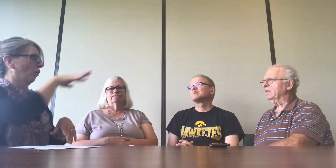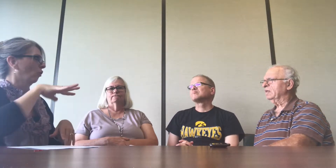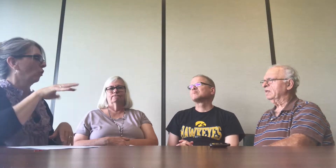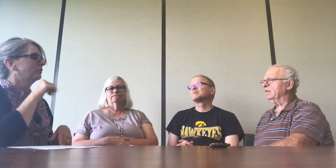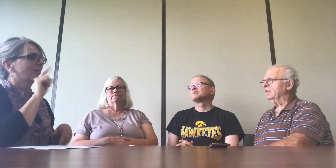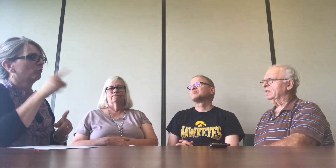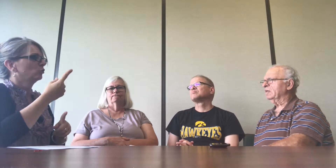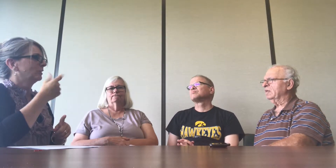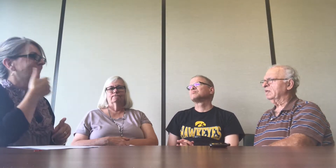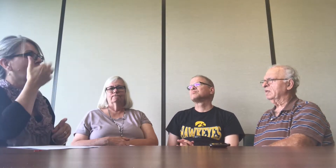fear.